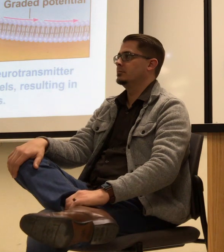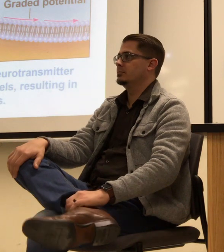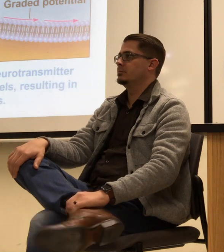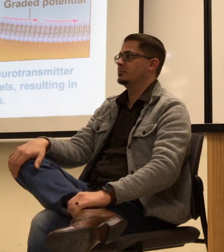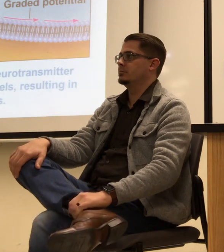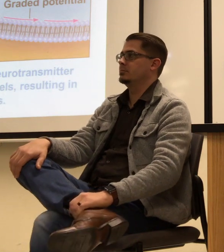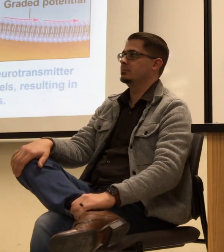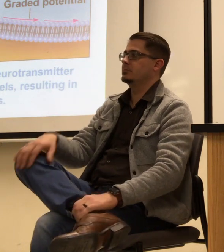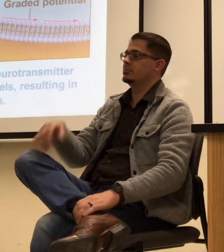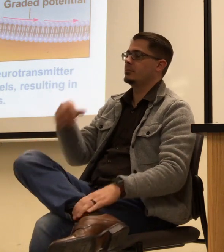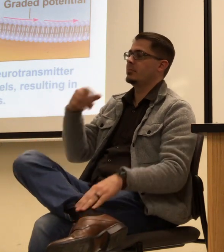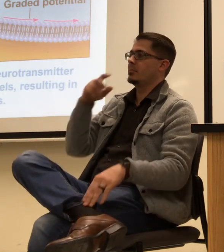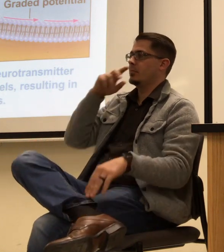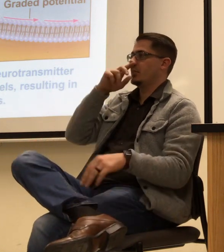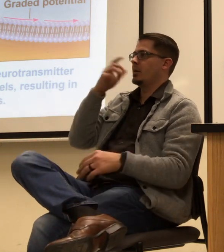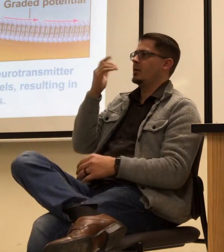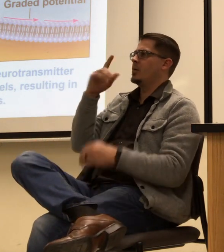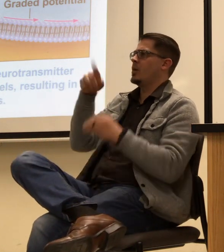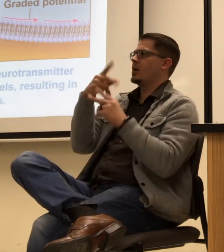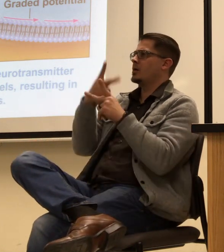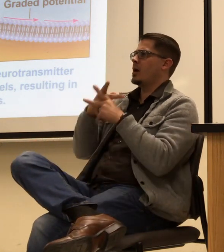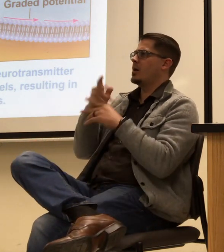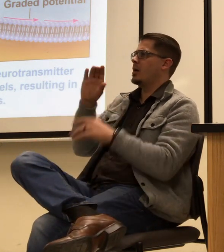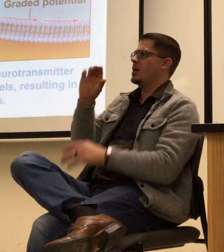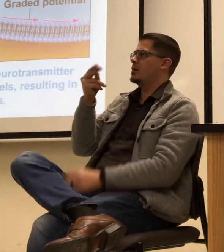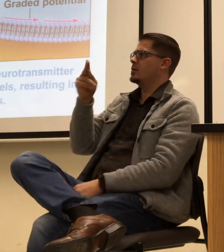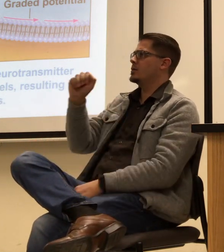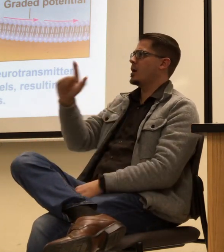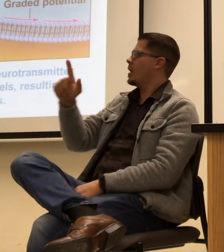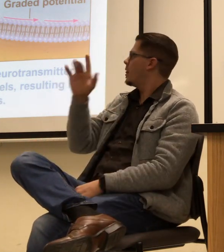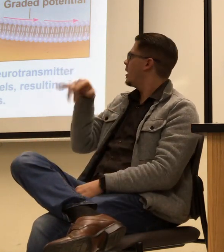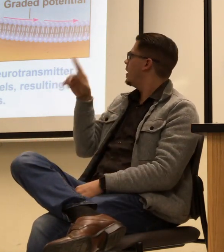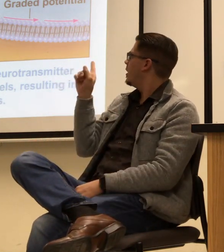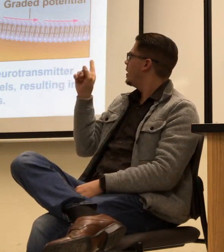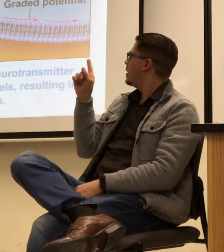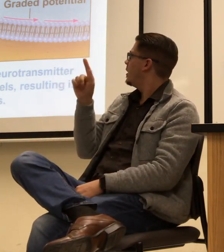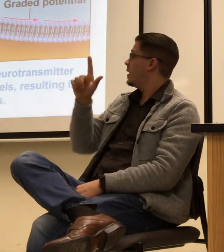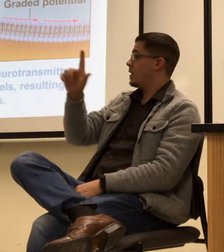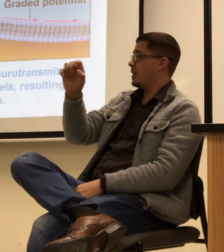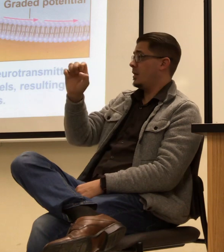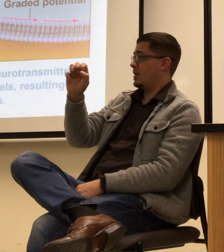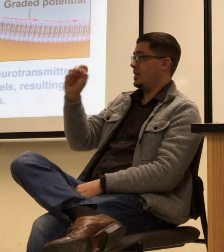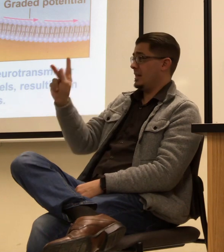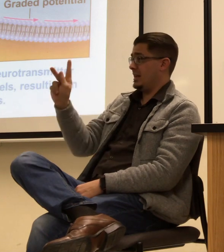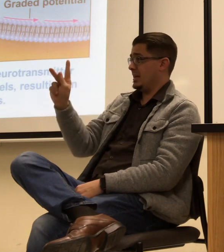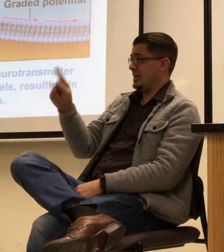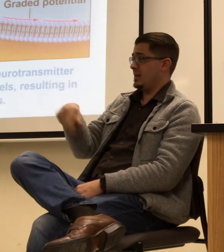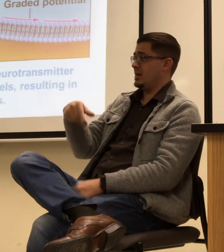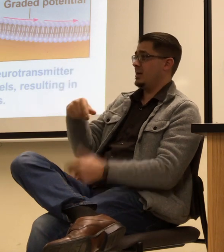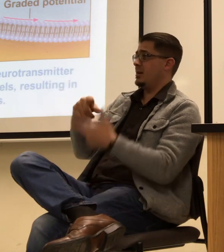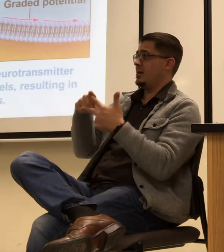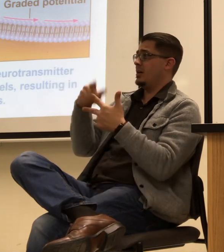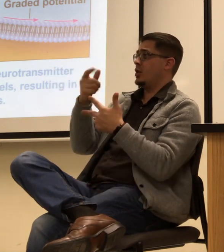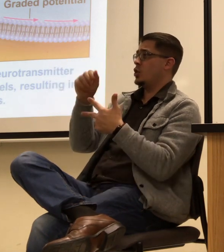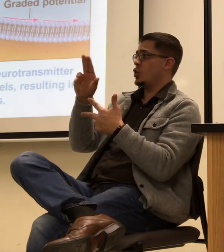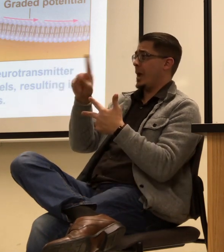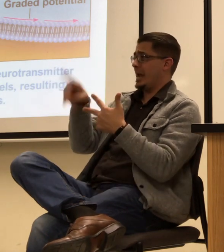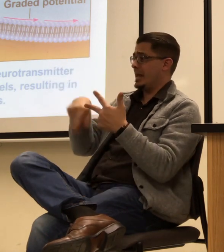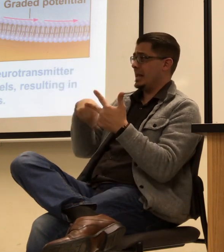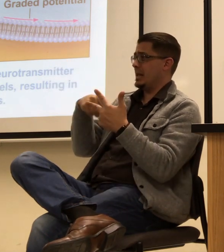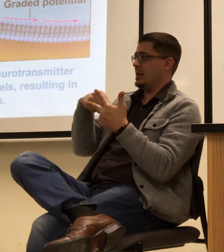question was, what kind of channel was that? Leak? graded,